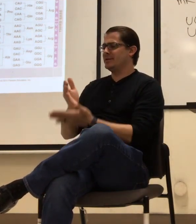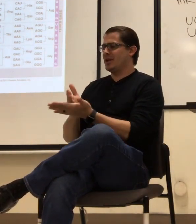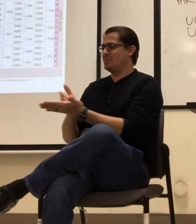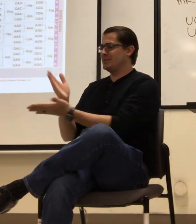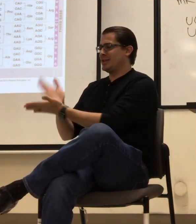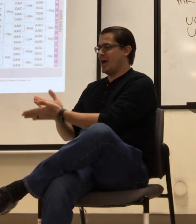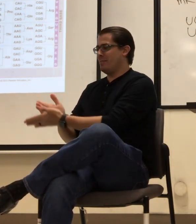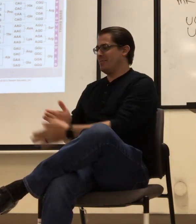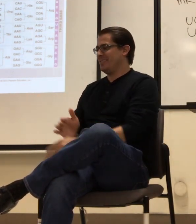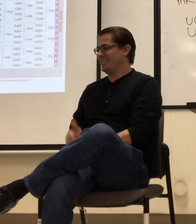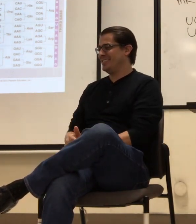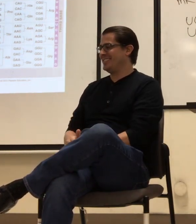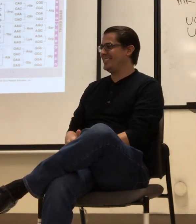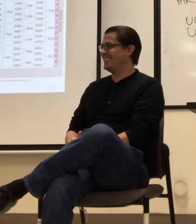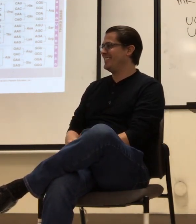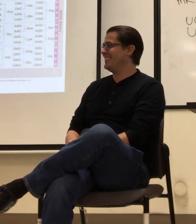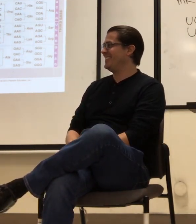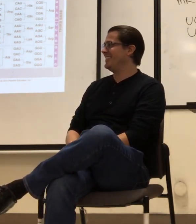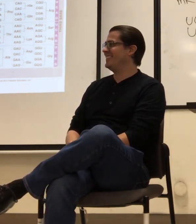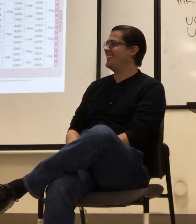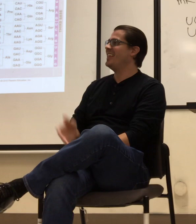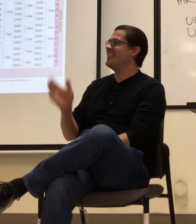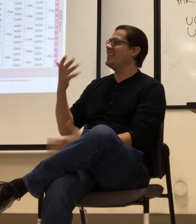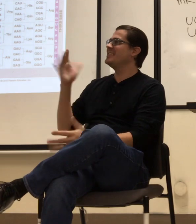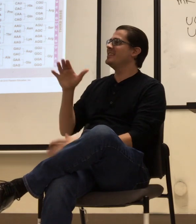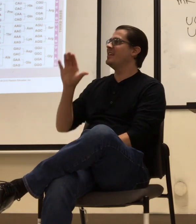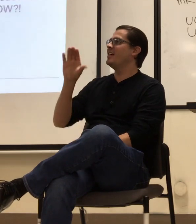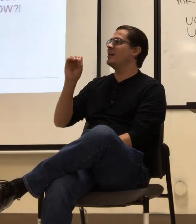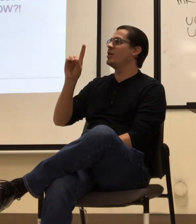on. So that's it. That's the code.